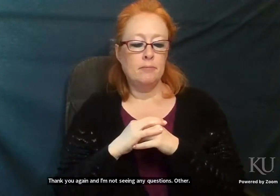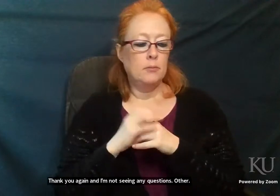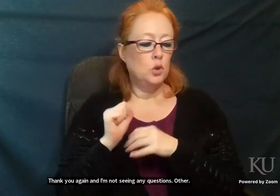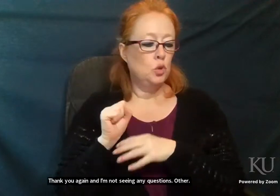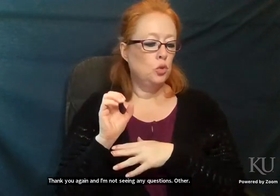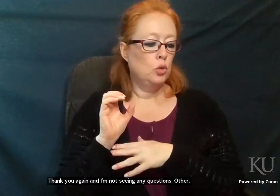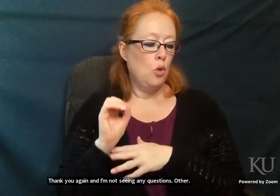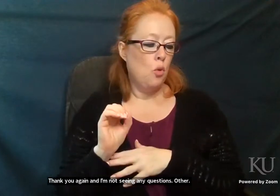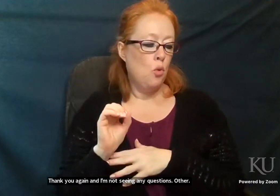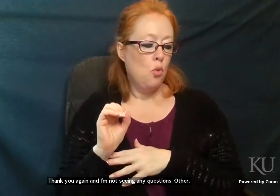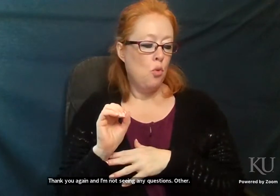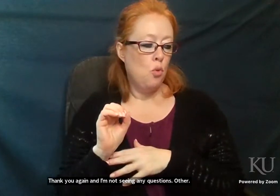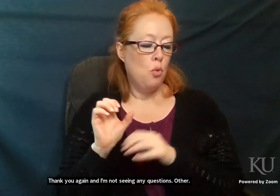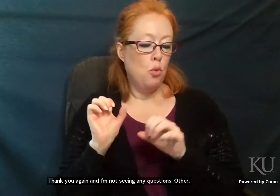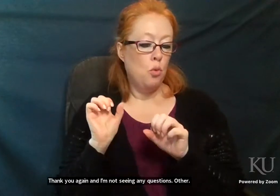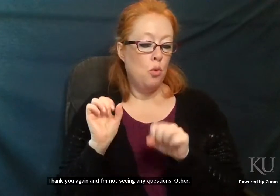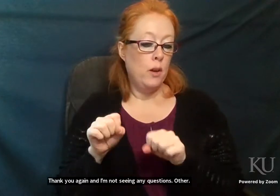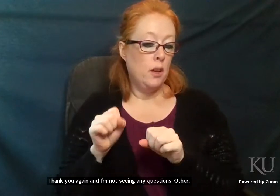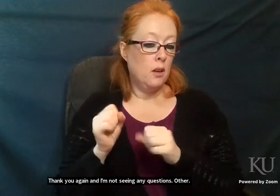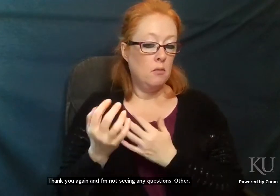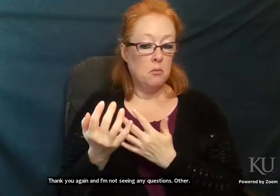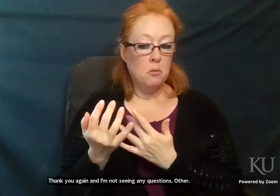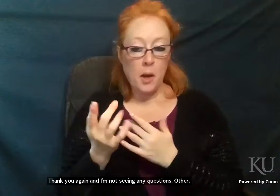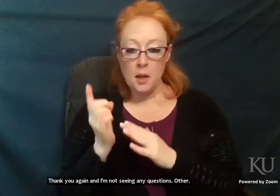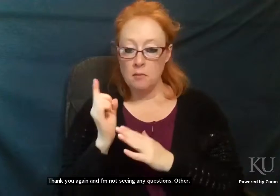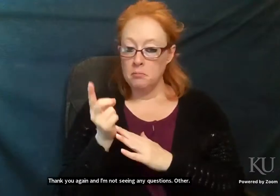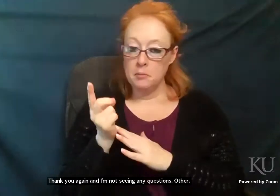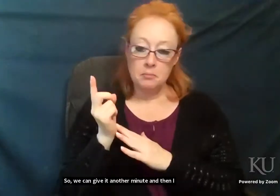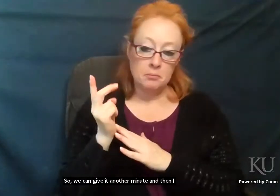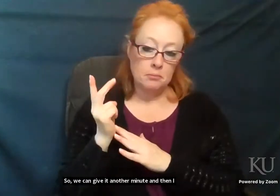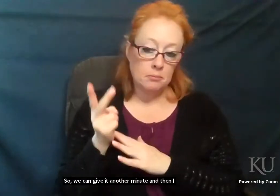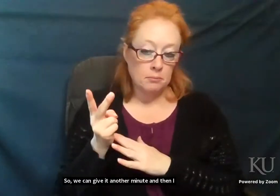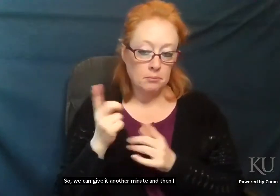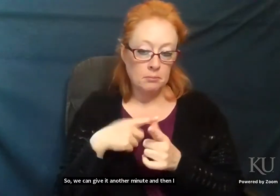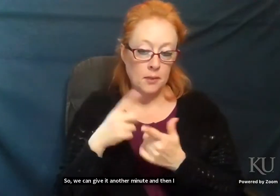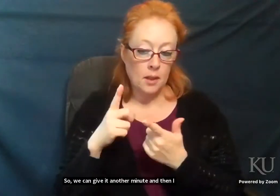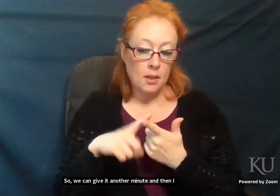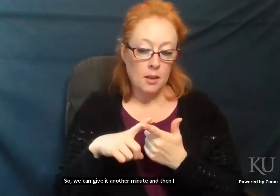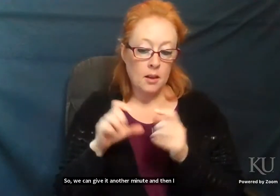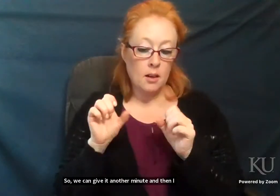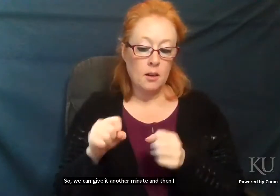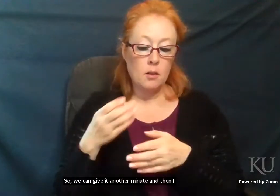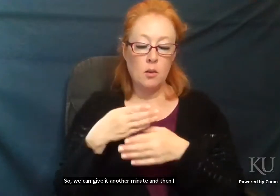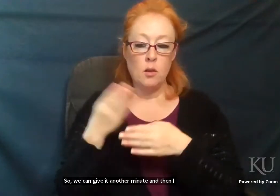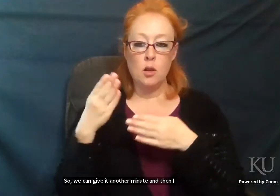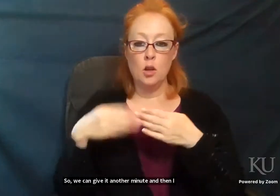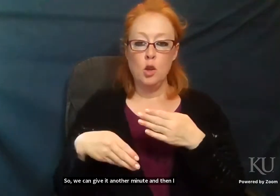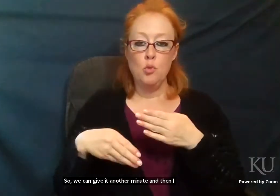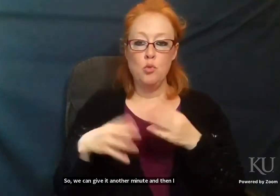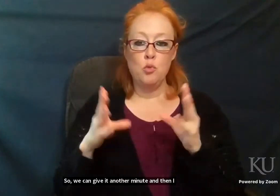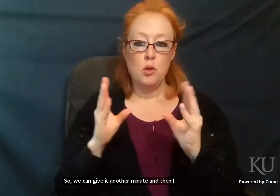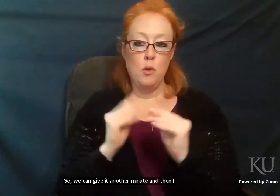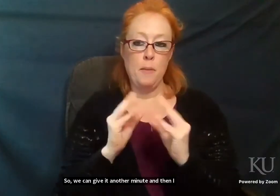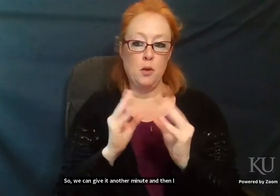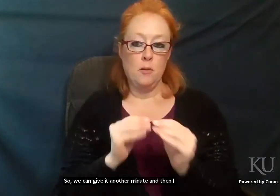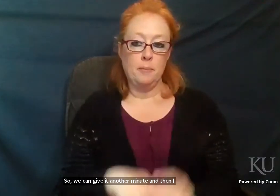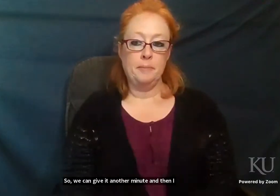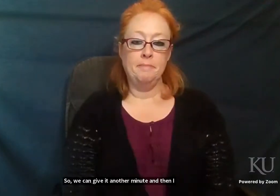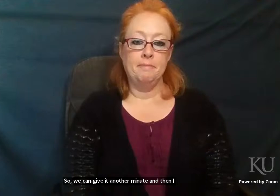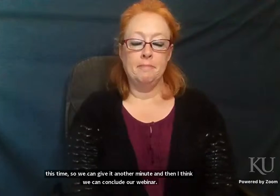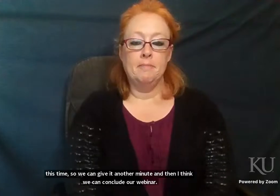So we can give it another minute, and then I think we can conclude our webinar.